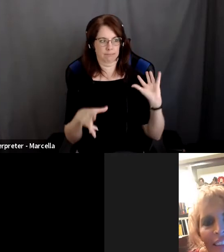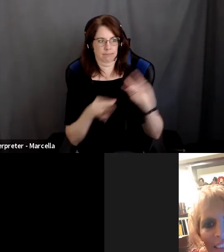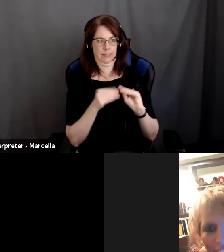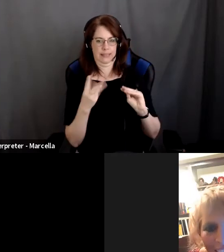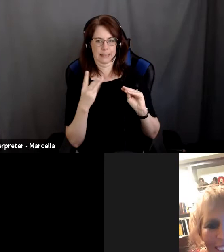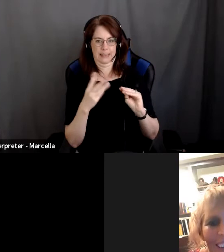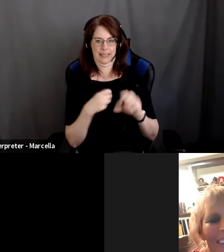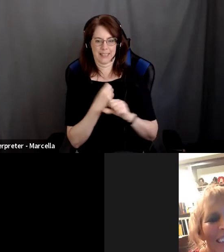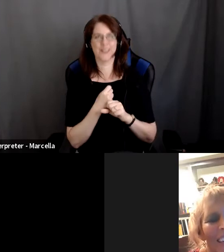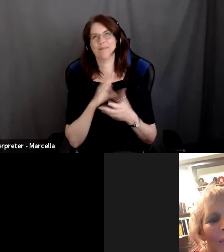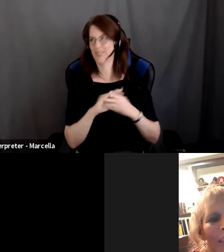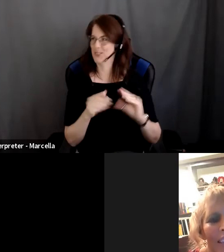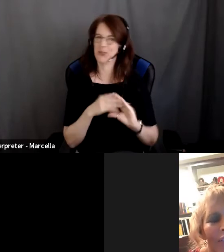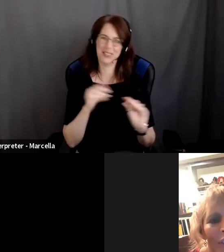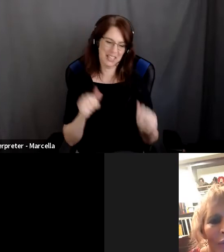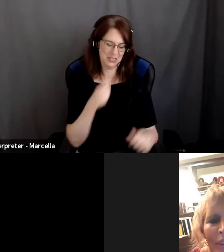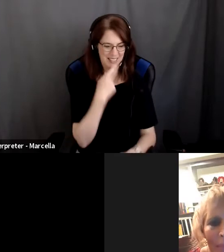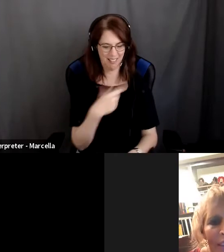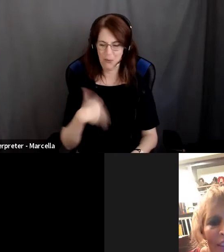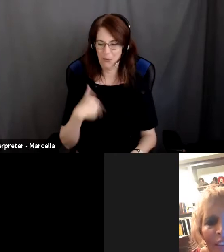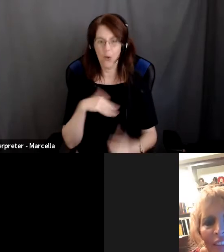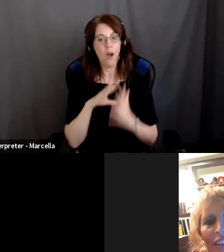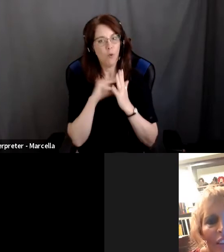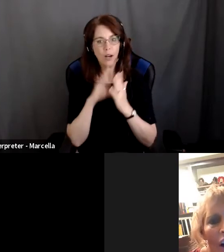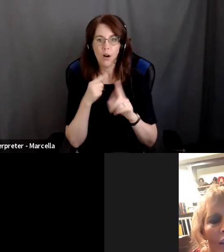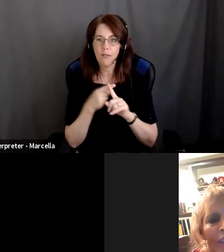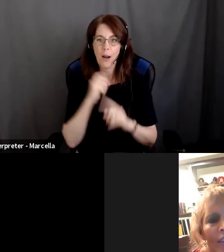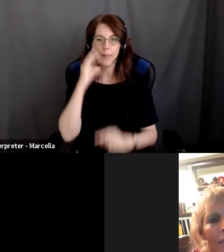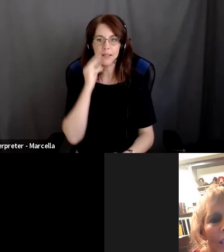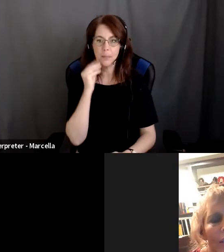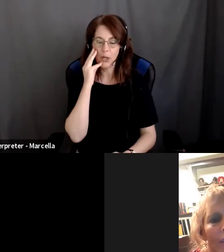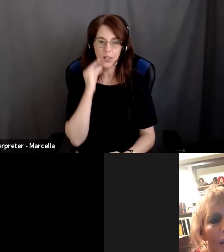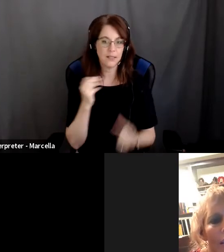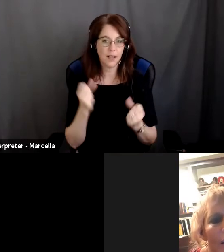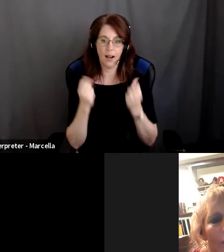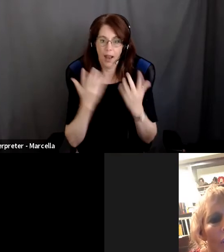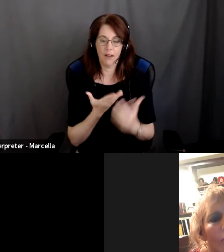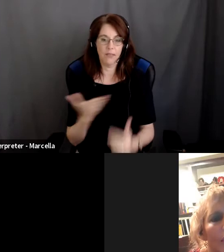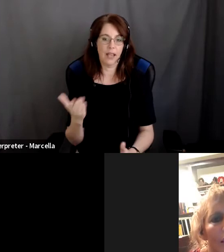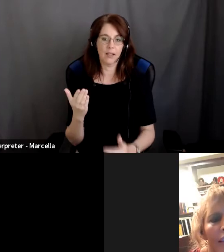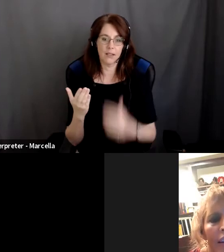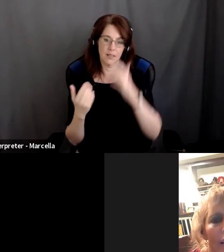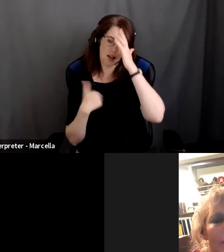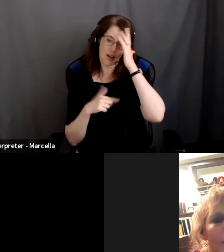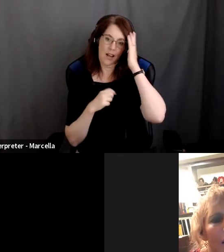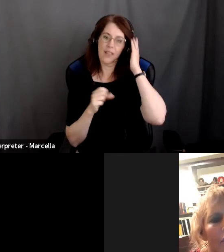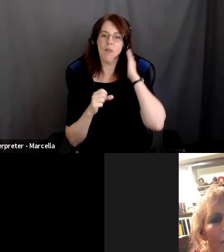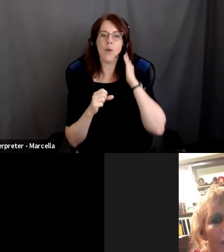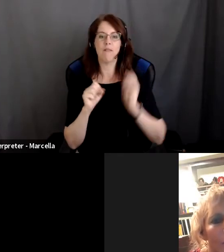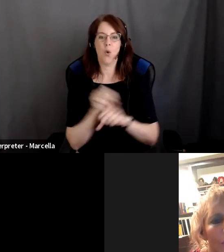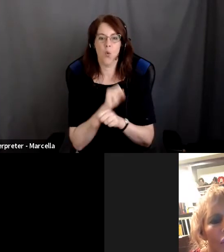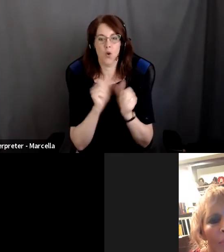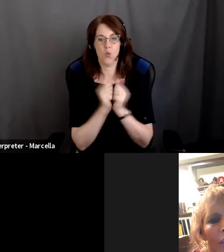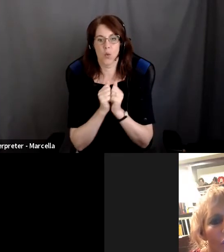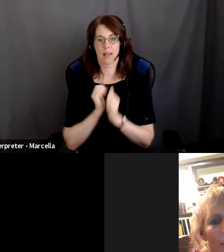tells I can tell, we have learned from experience and a lot of things that we've worked with. Our